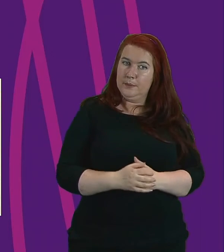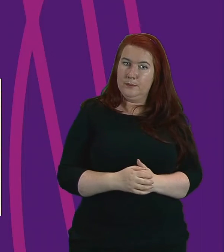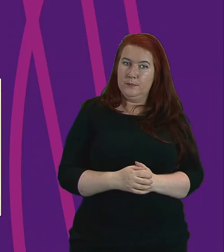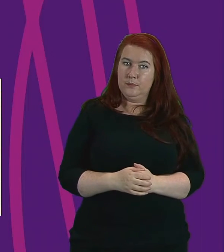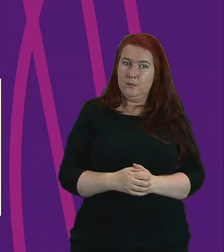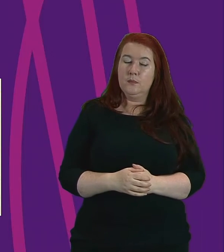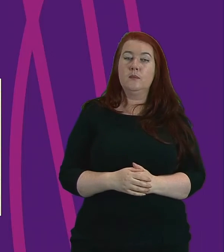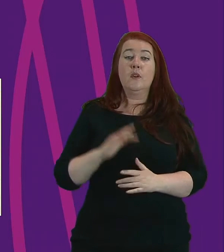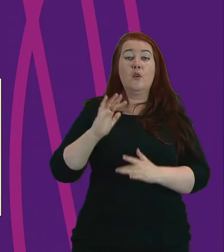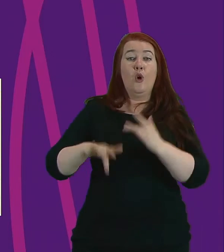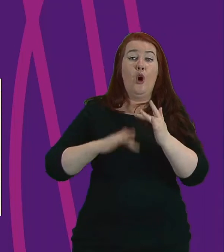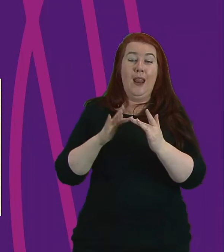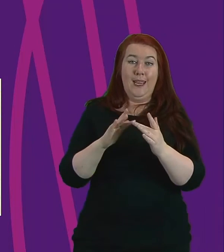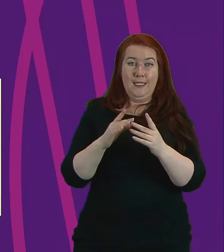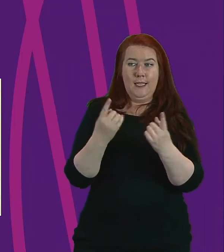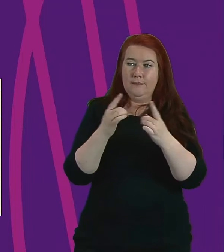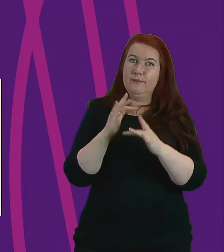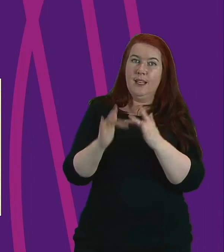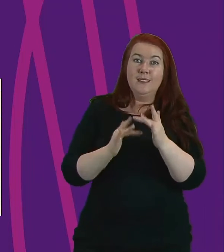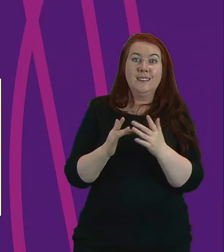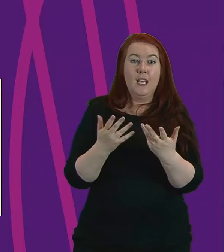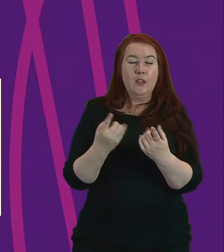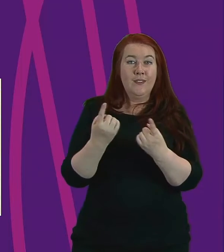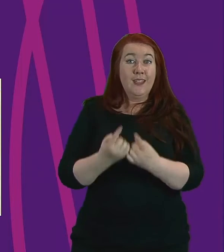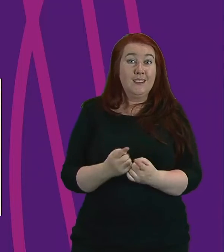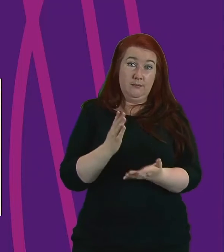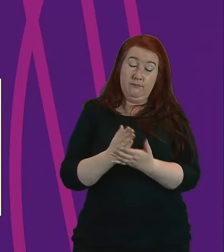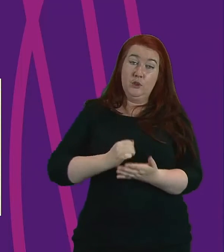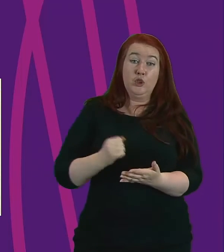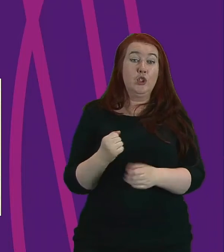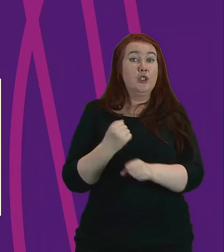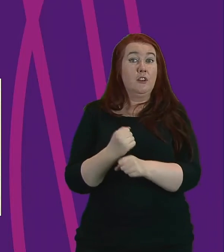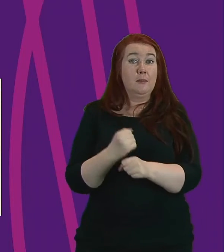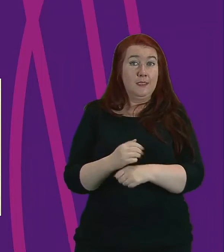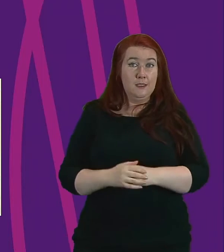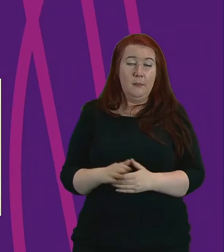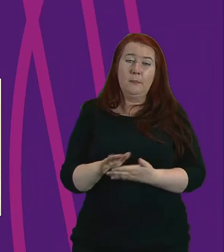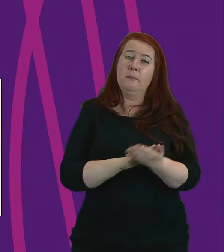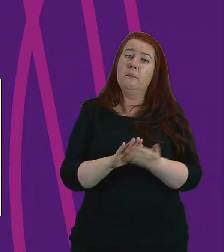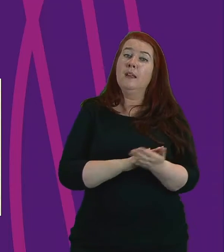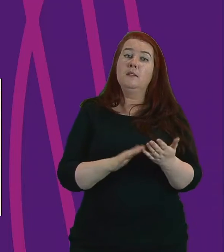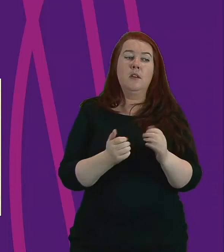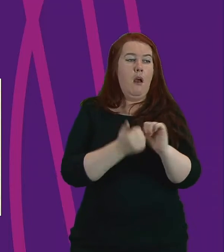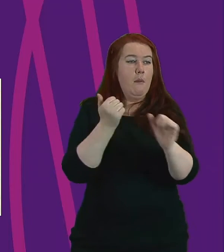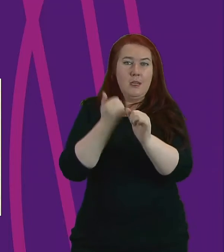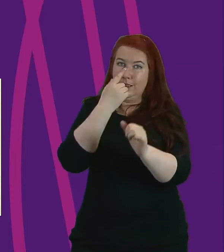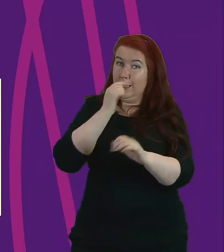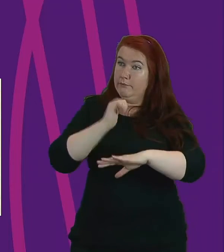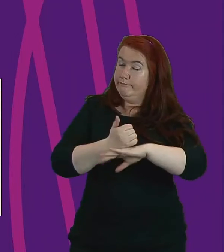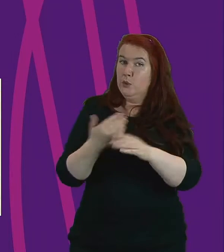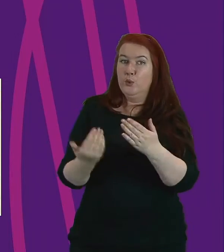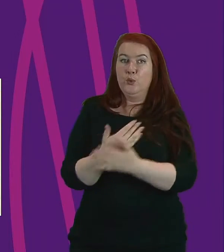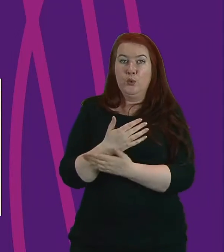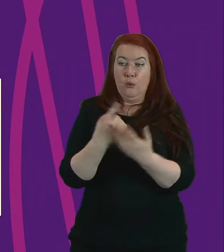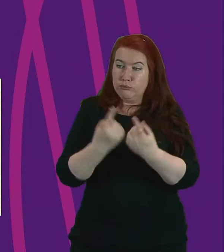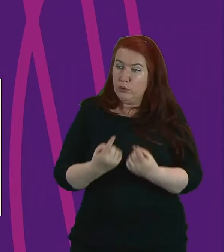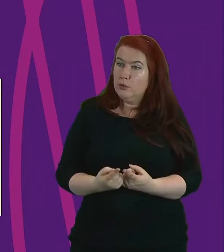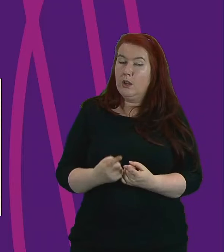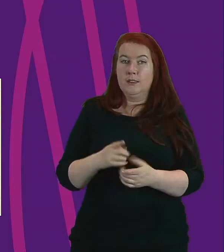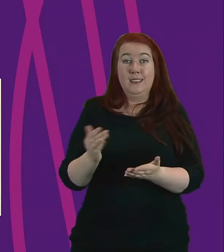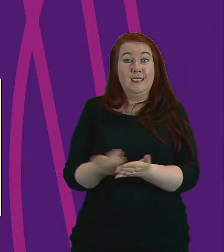Things is a game changer already embraced by the Scottish Government. It will allow companies to create new products and services or implement cost and time-saving